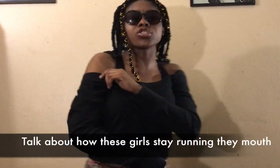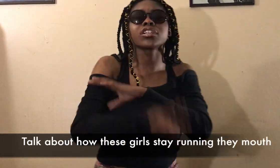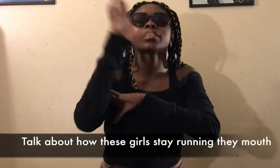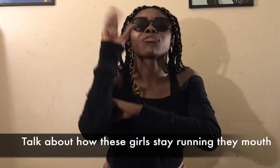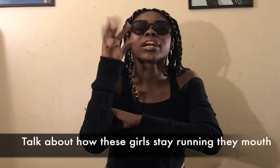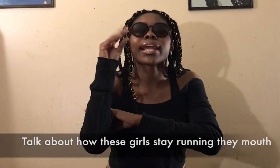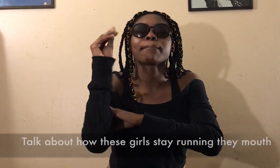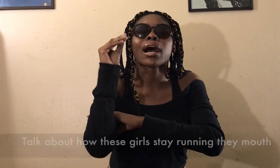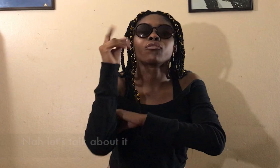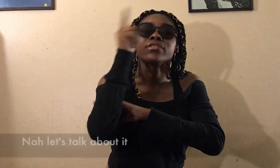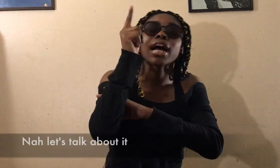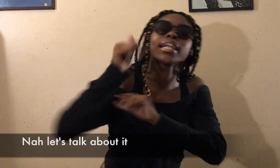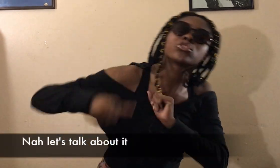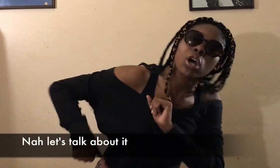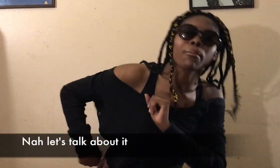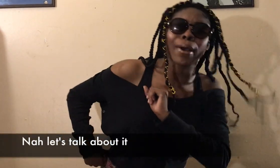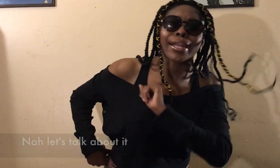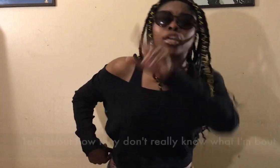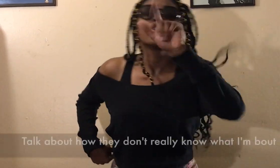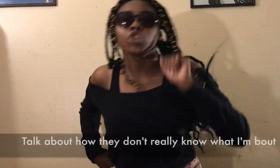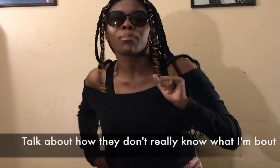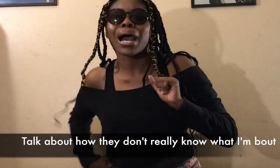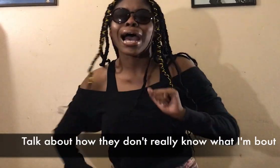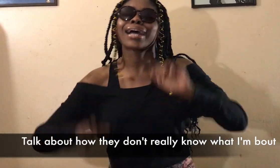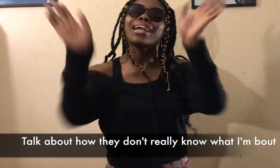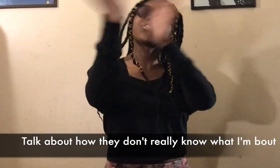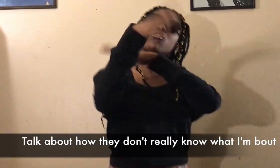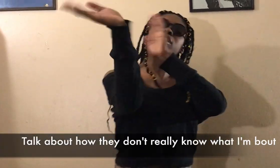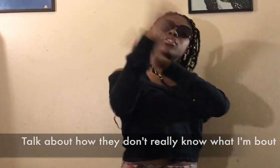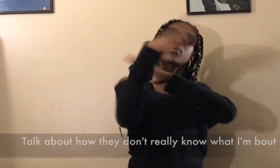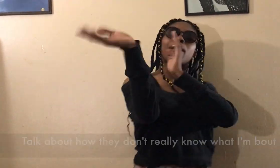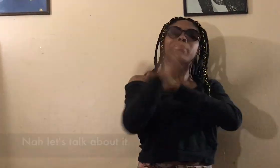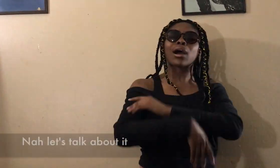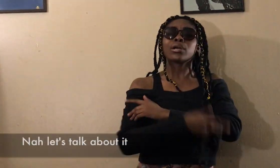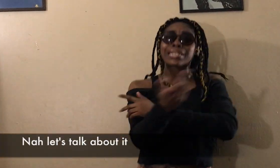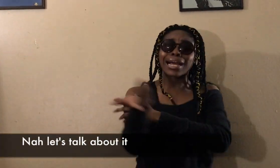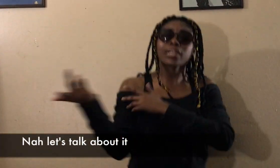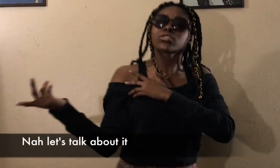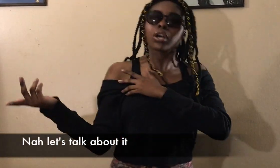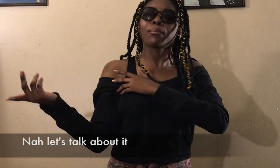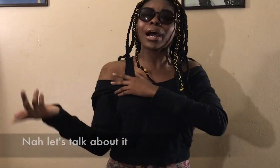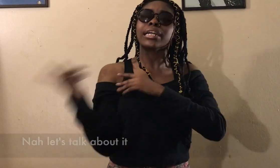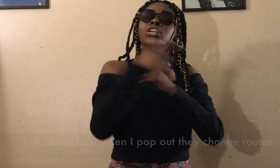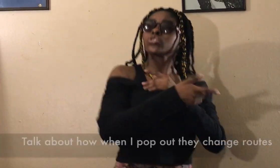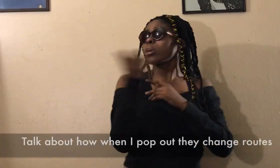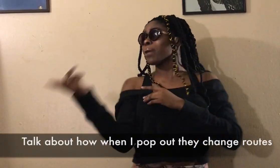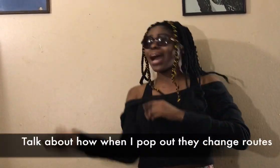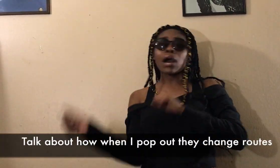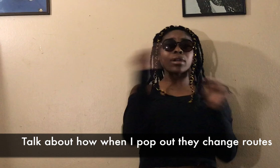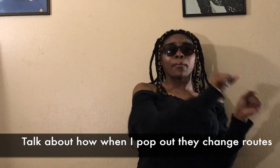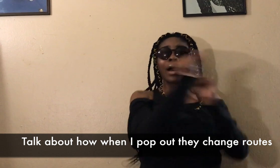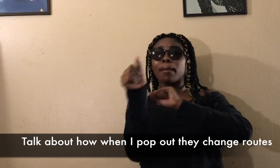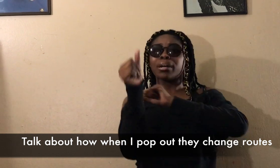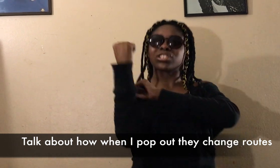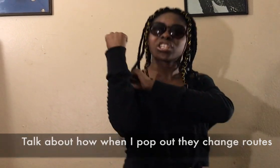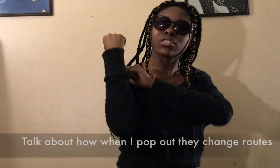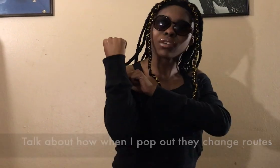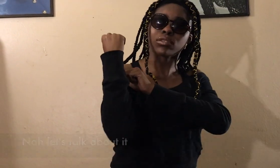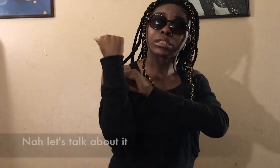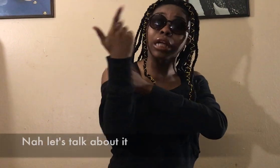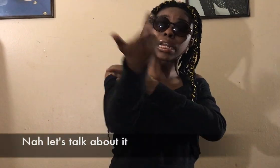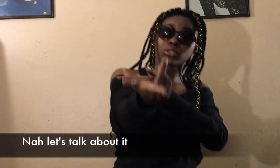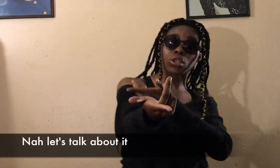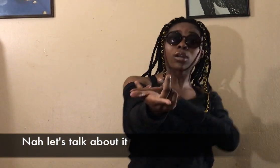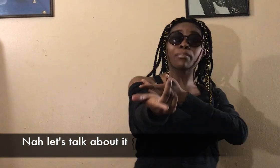Talk about how these girls stay run their mouth. Now let's talk about it. Talk about how they don't even know what I'm about. Now let's talk about it. Talk about how when I pop out to